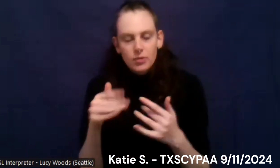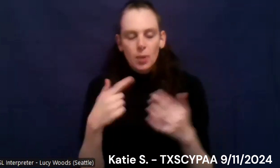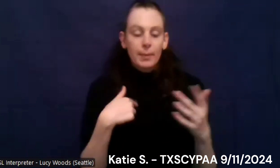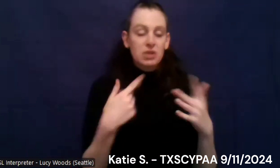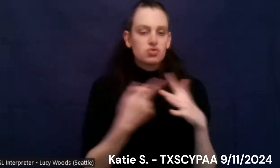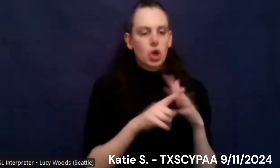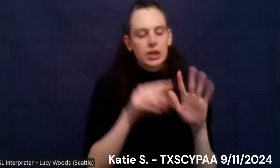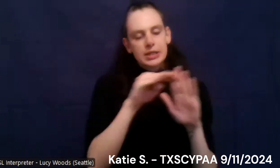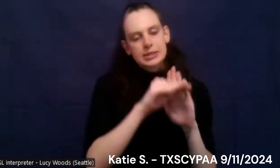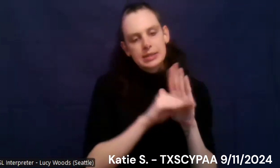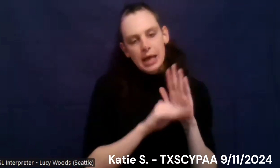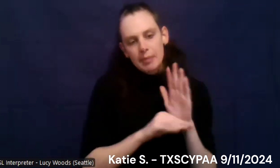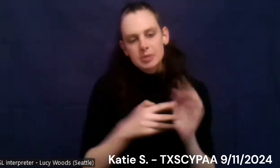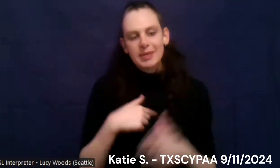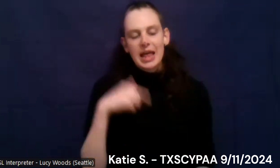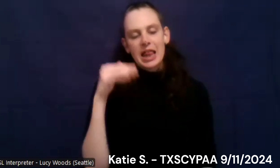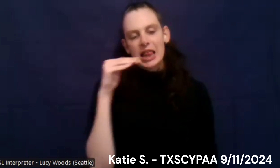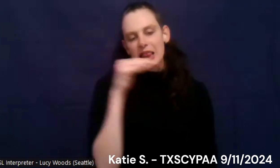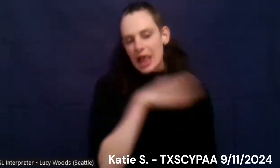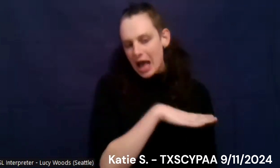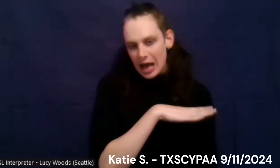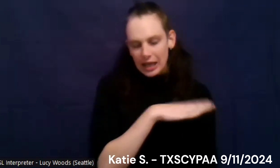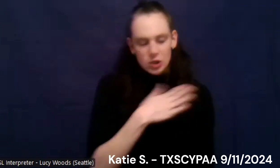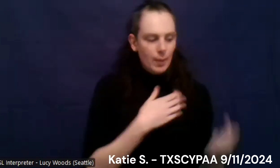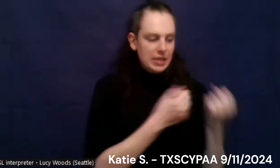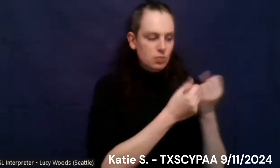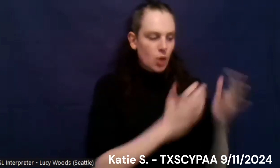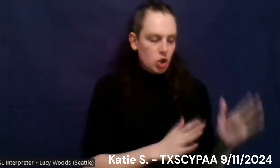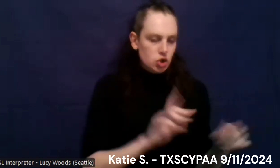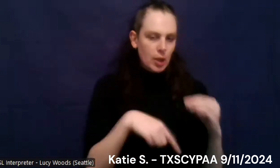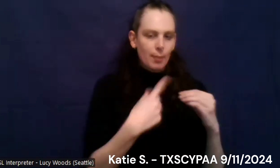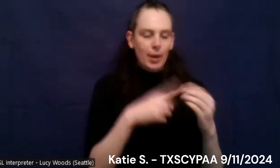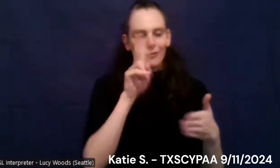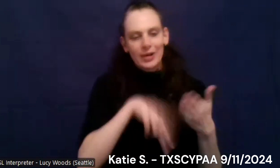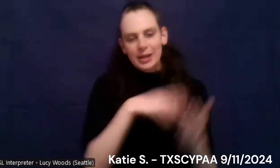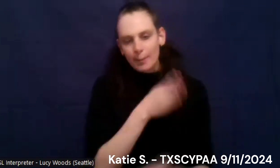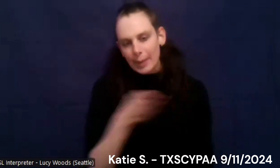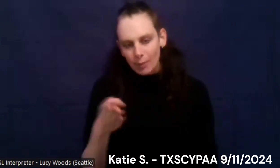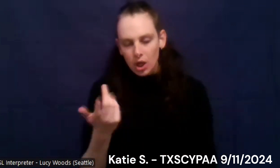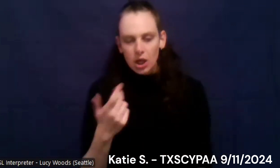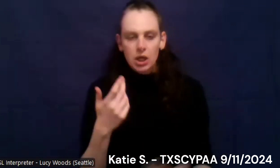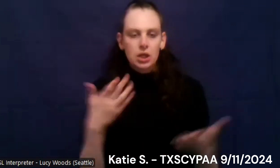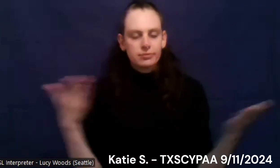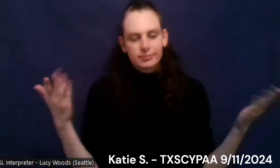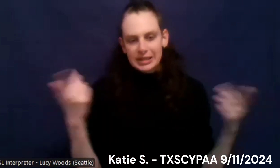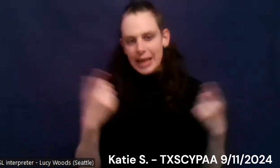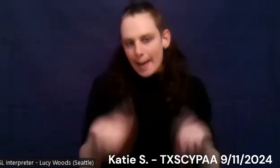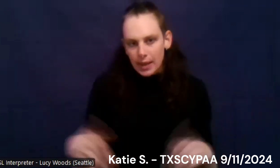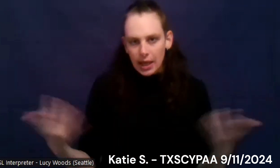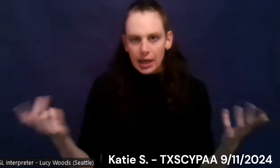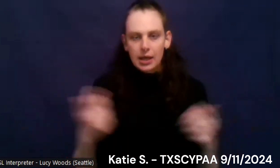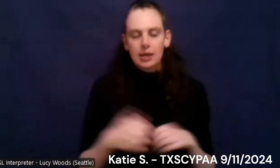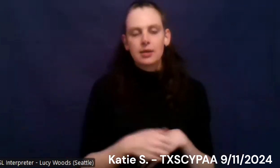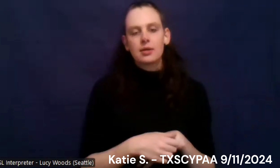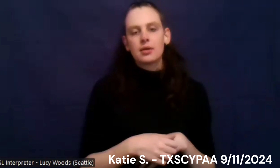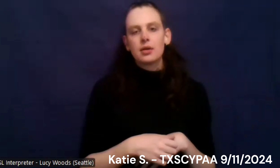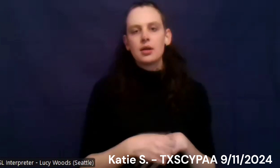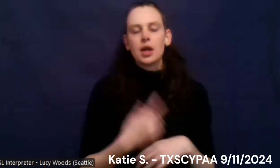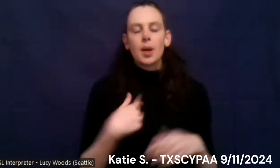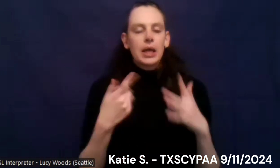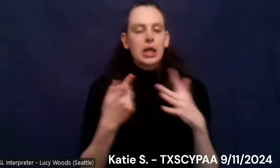sponsor about actually reading the book, and things happen, and I can say this, that, and the other. I started